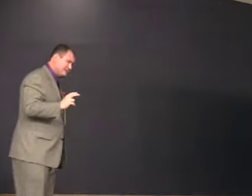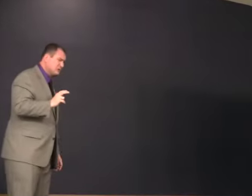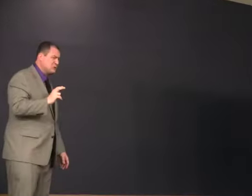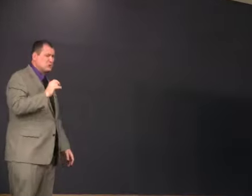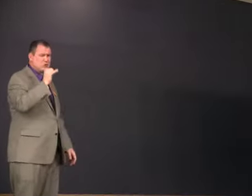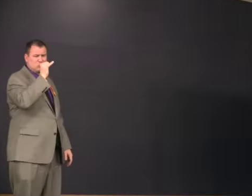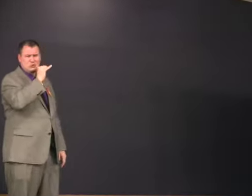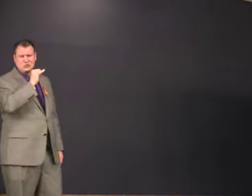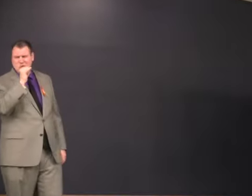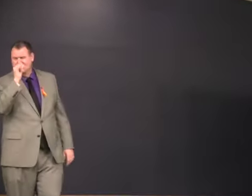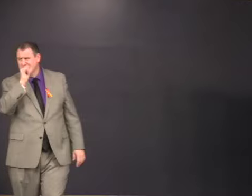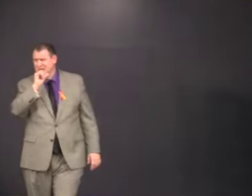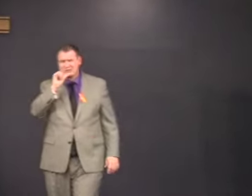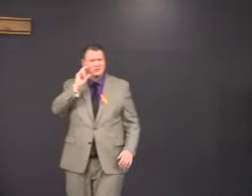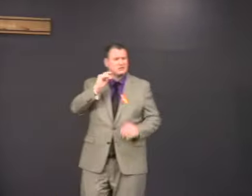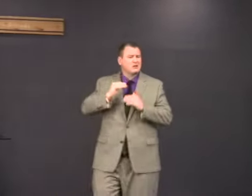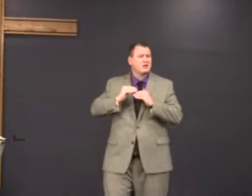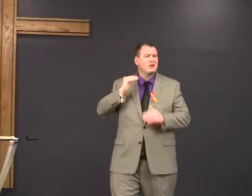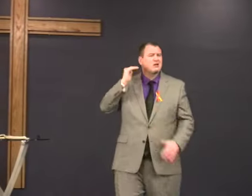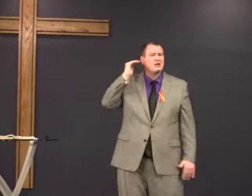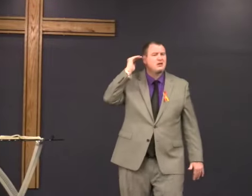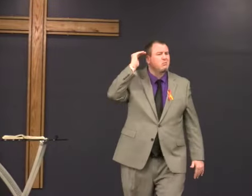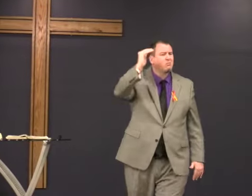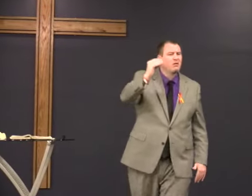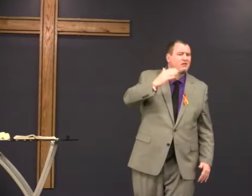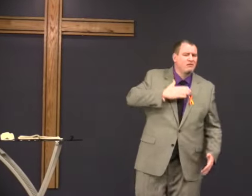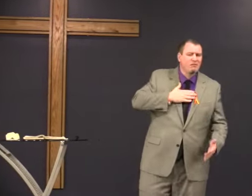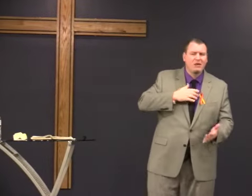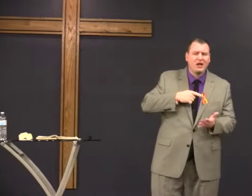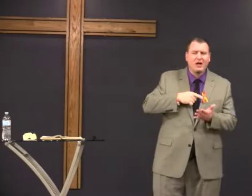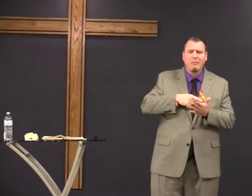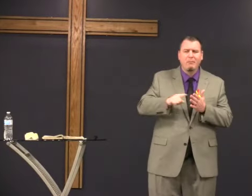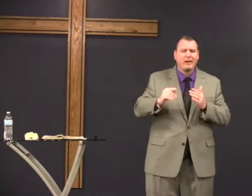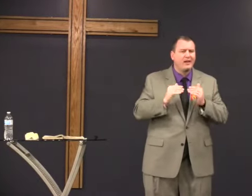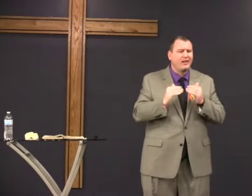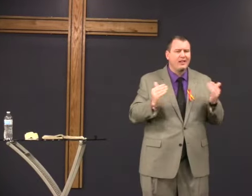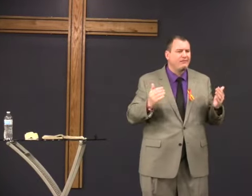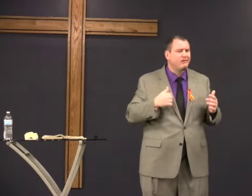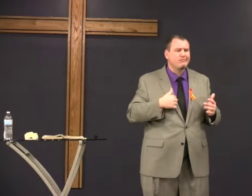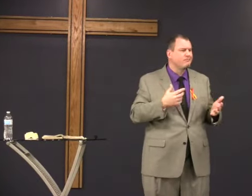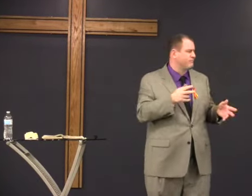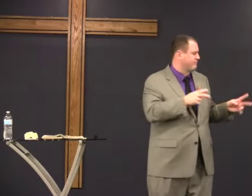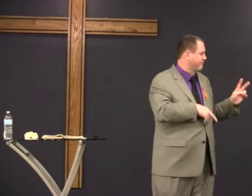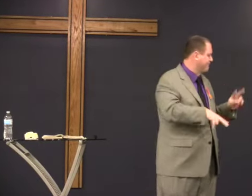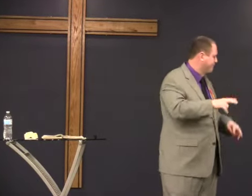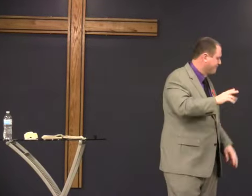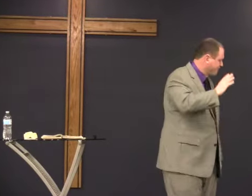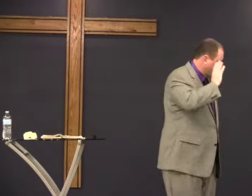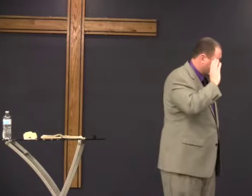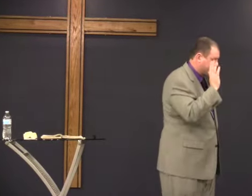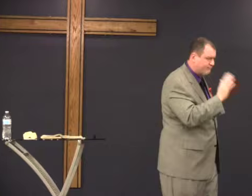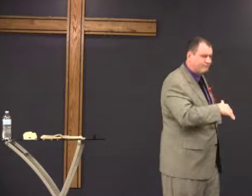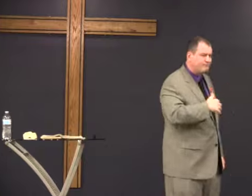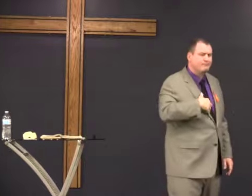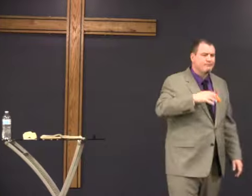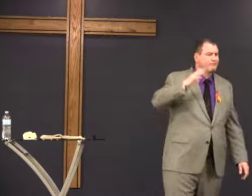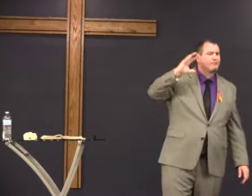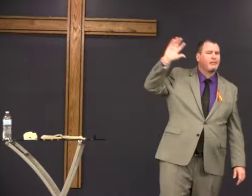He gets there and he could have been like, you know what, this this is way above my pay